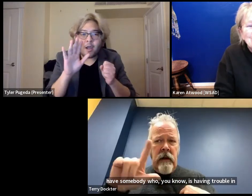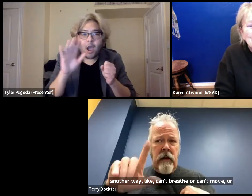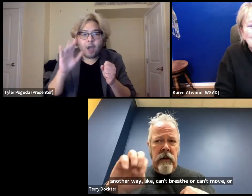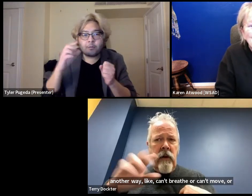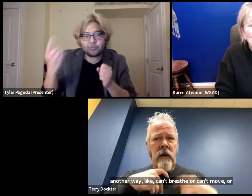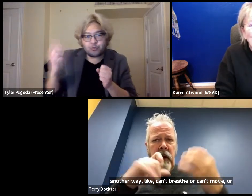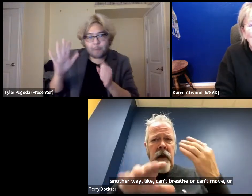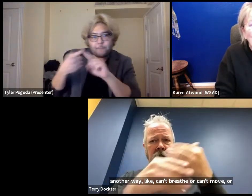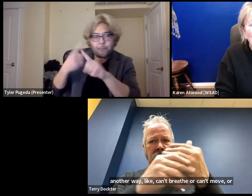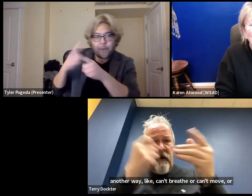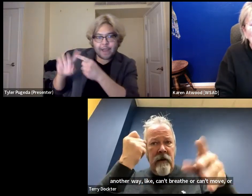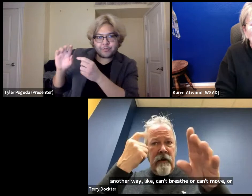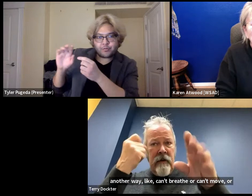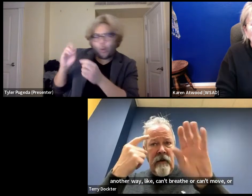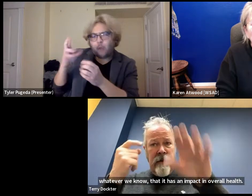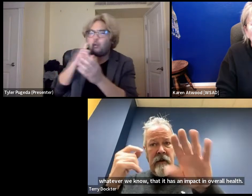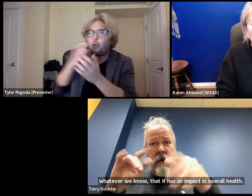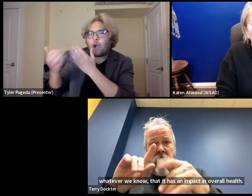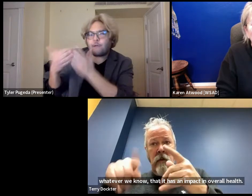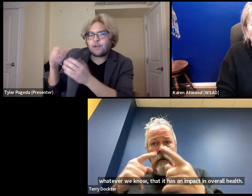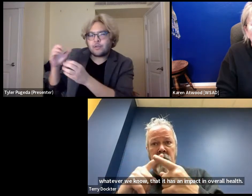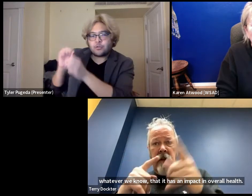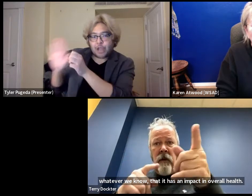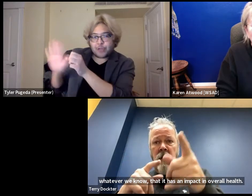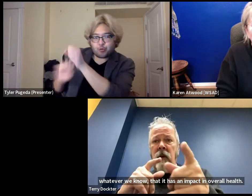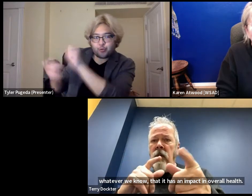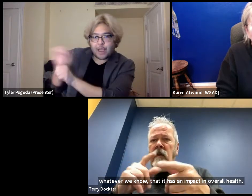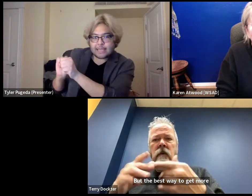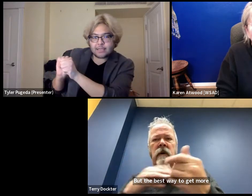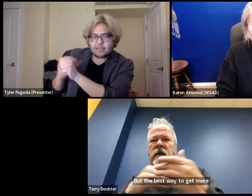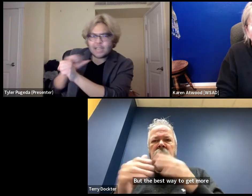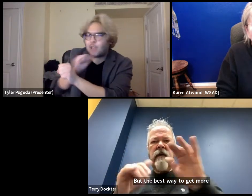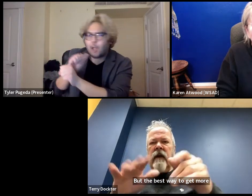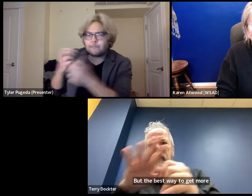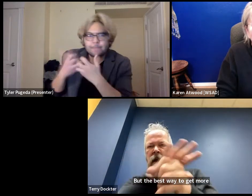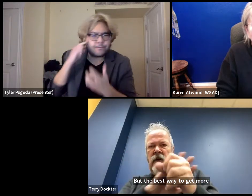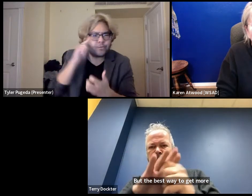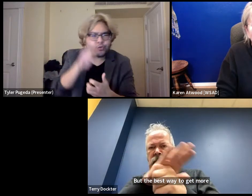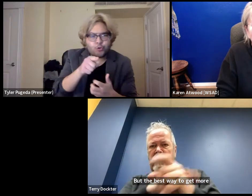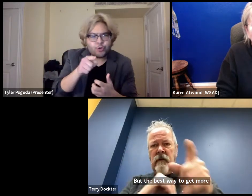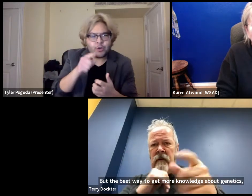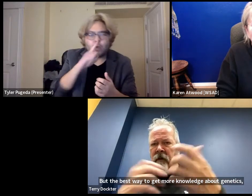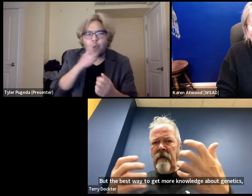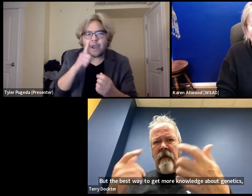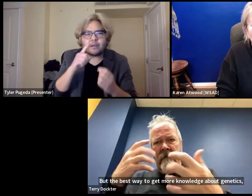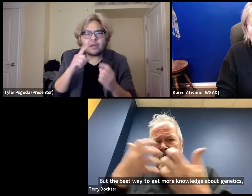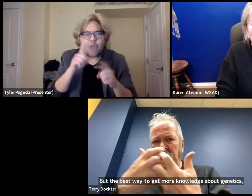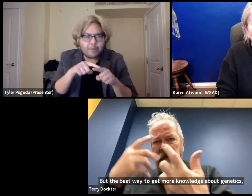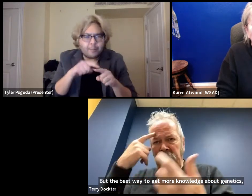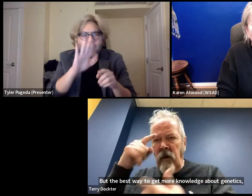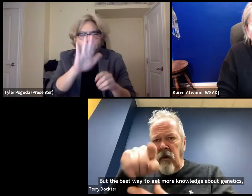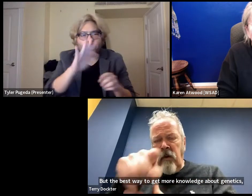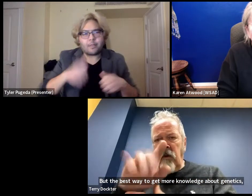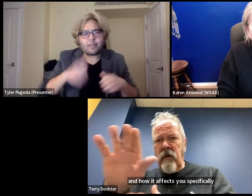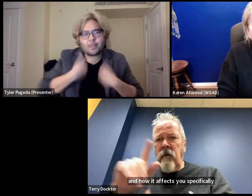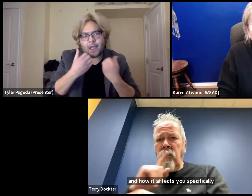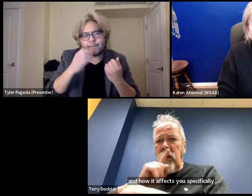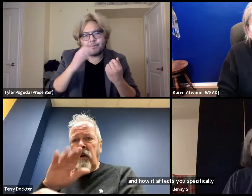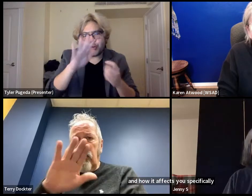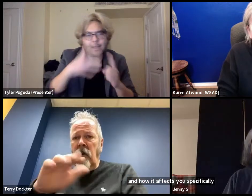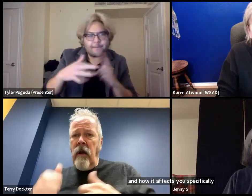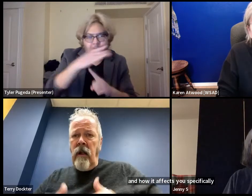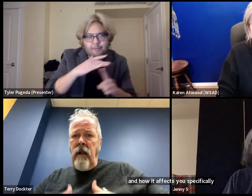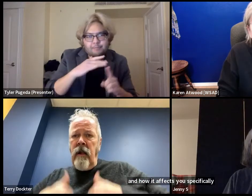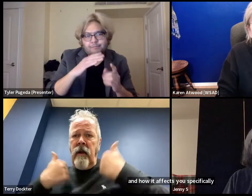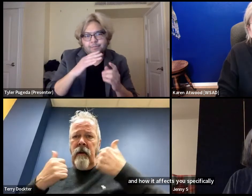true. But one thing I want to put out there is, you know, a lot of other people's strategies for